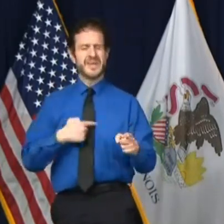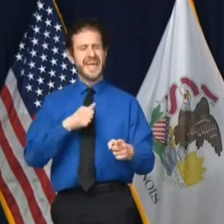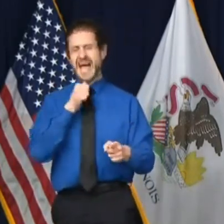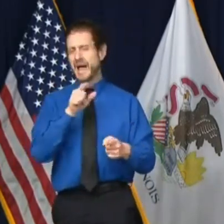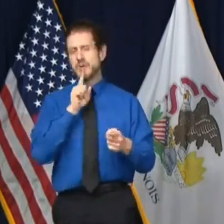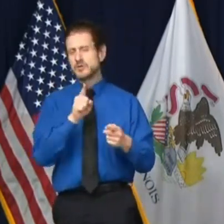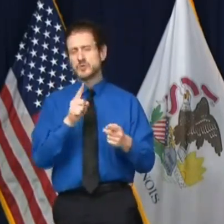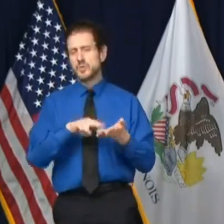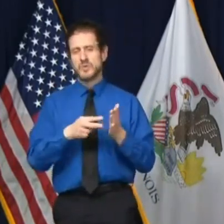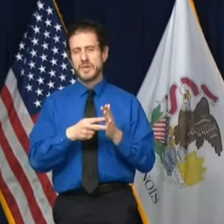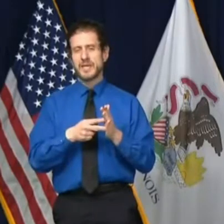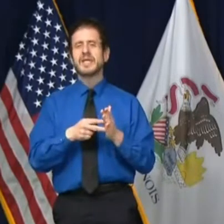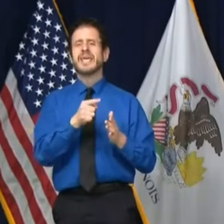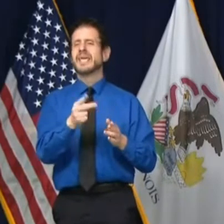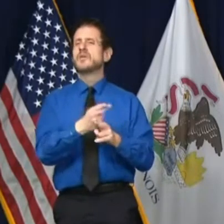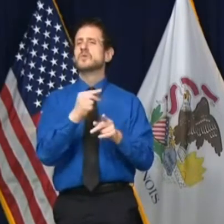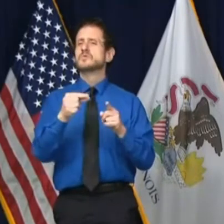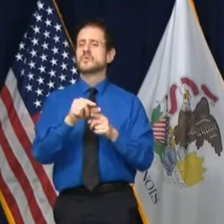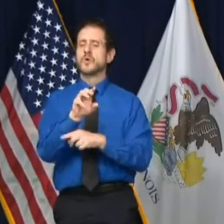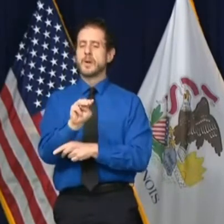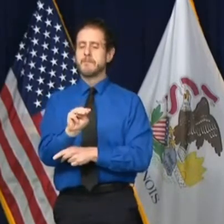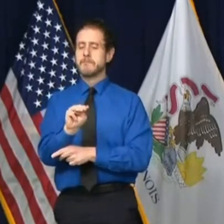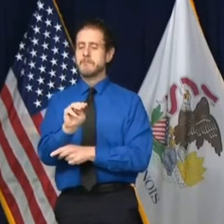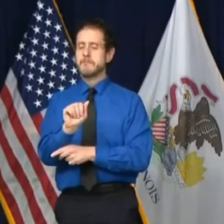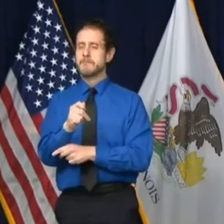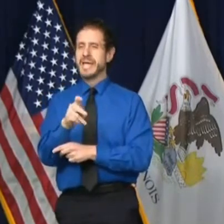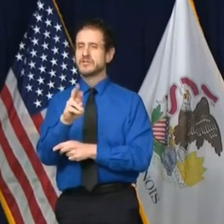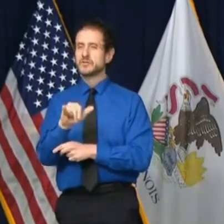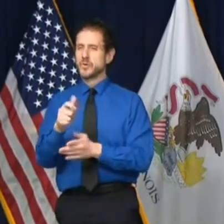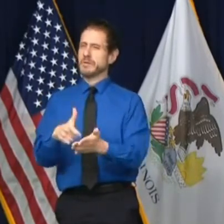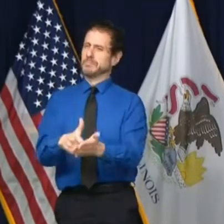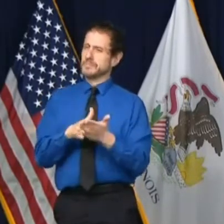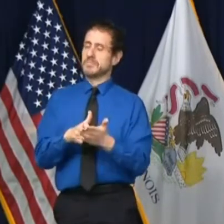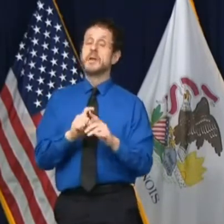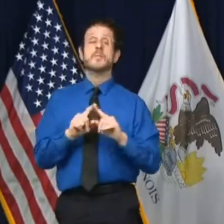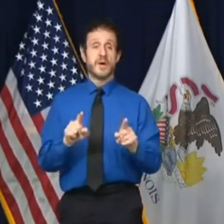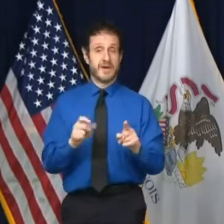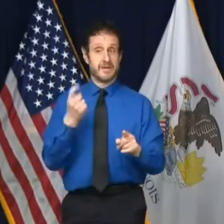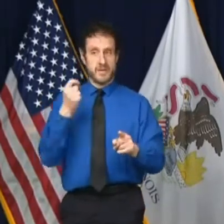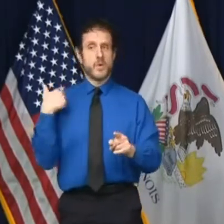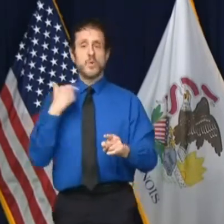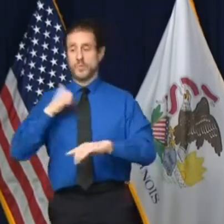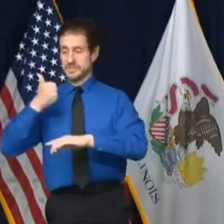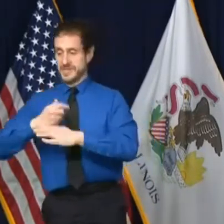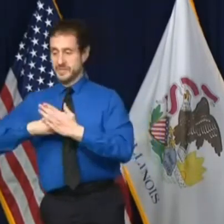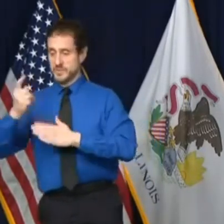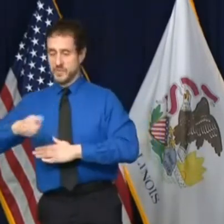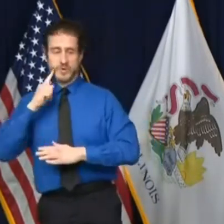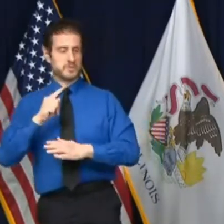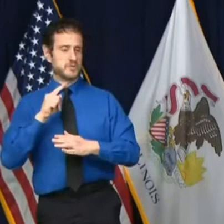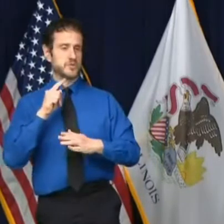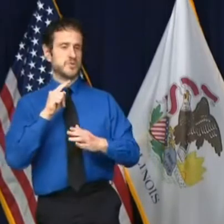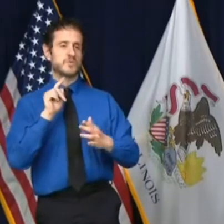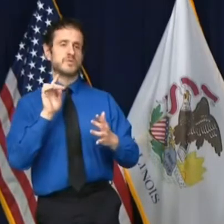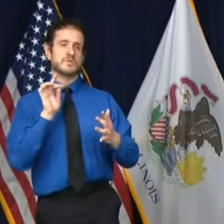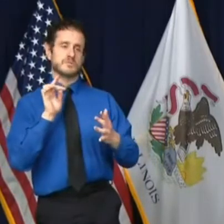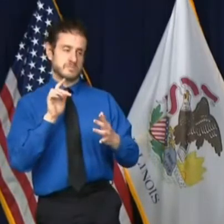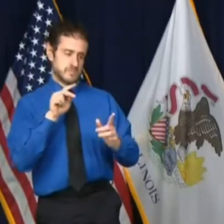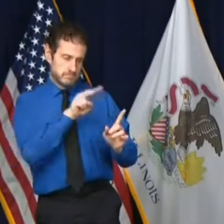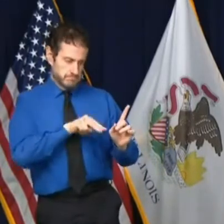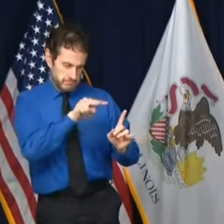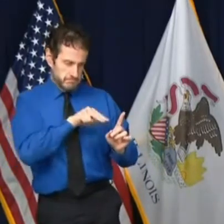a mandatory tracing program, but the tracing program, the contact tracing program, is being worked on and built